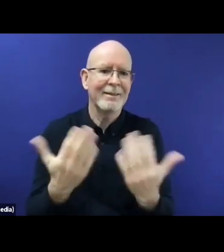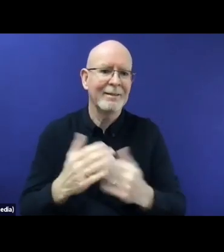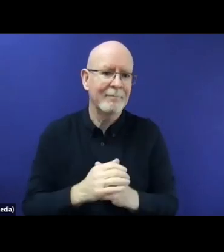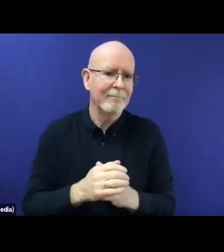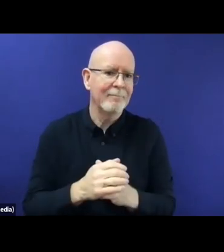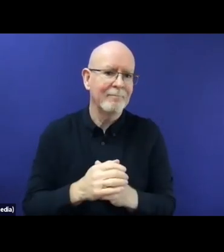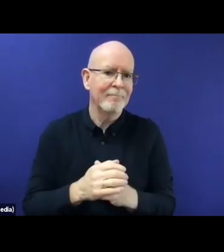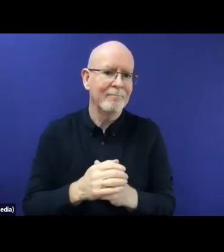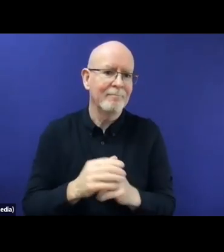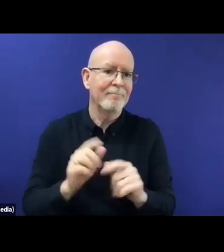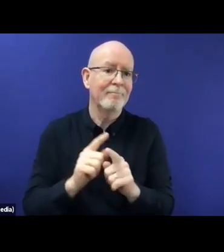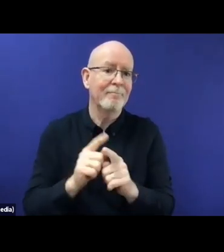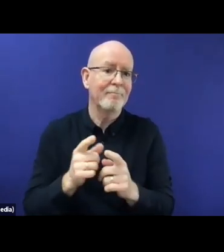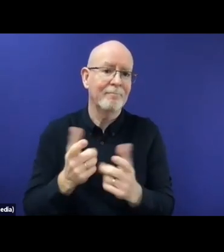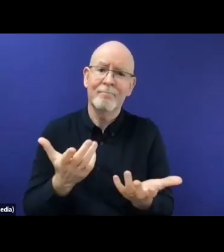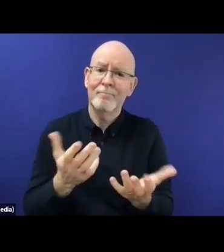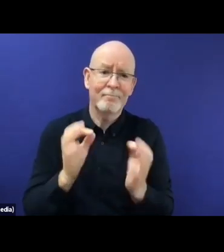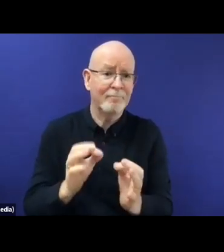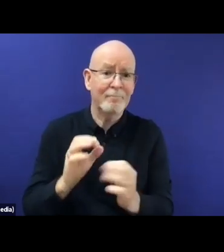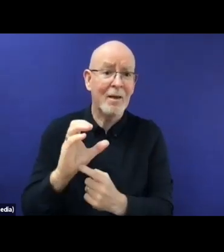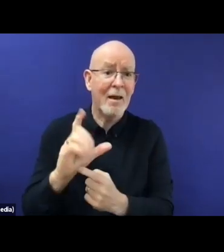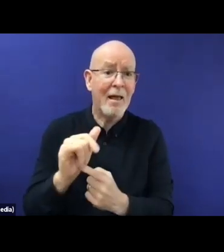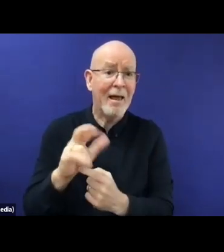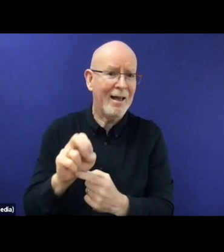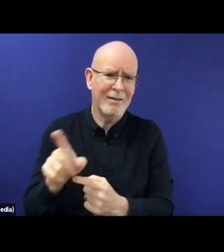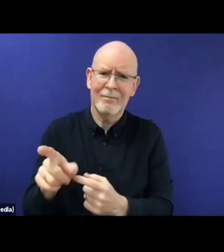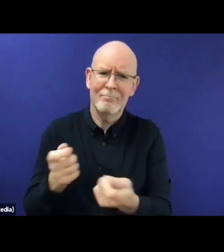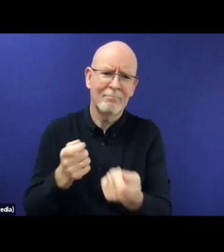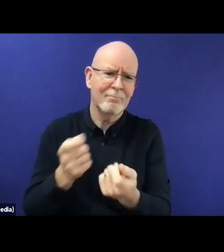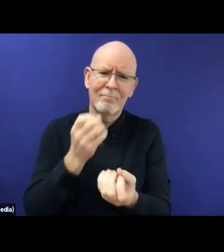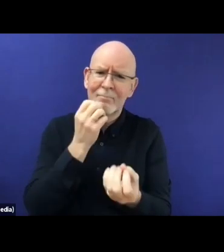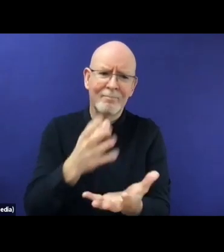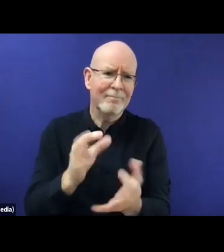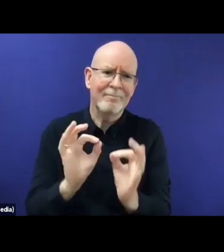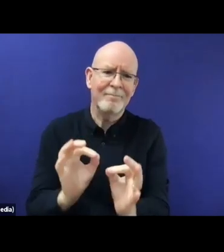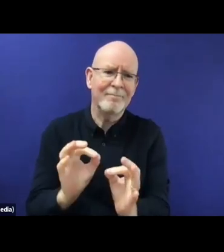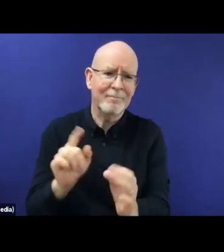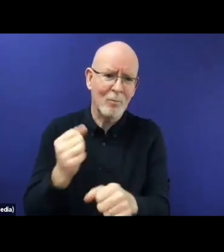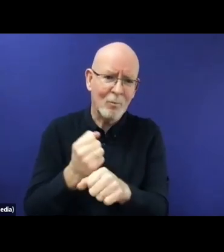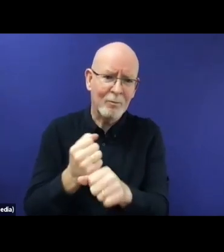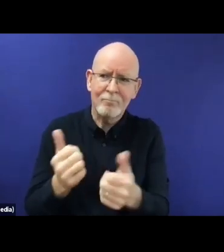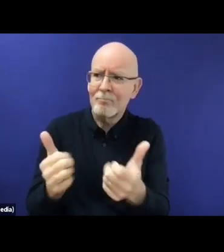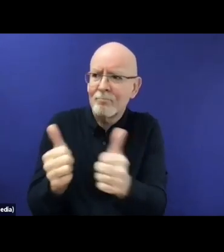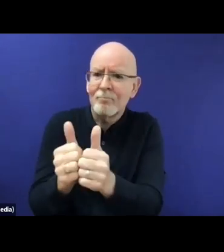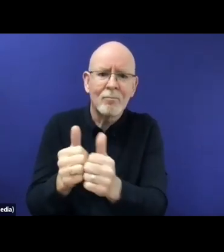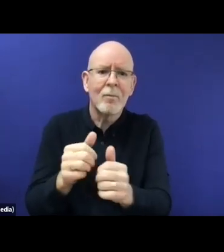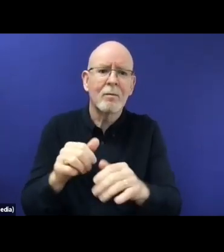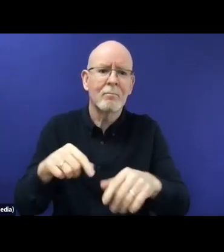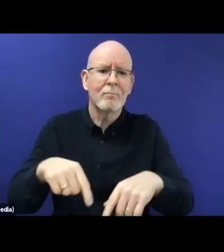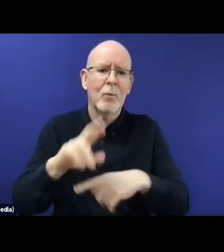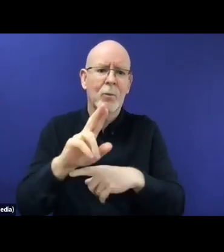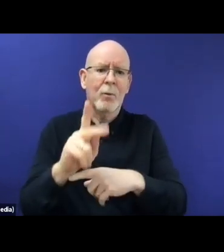levels in Dadaab, Kenya. He holds a BA in Geography and a Masters of Education from York University,